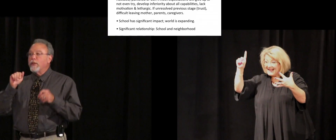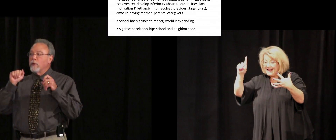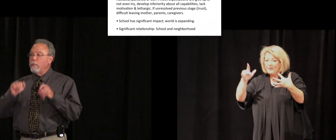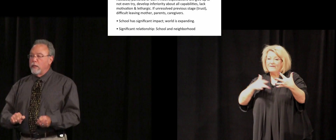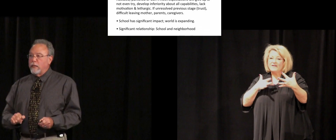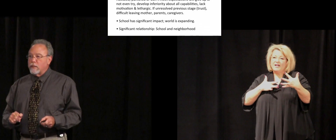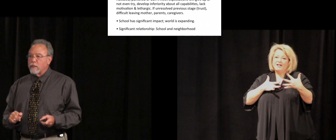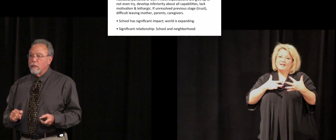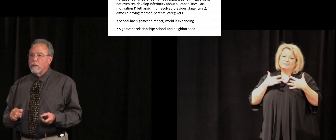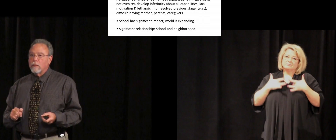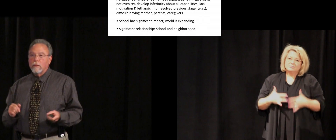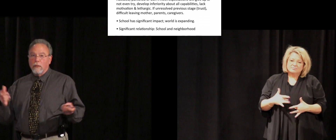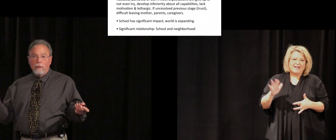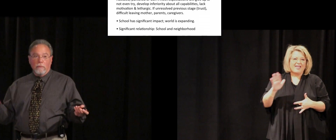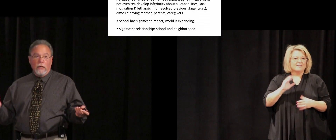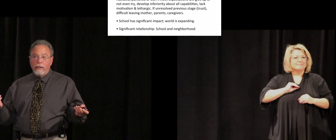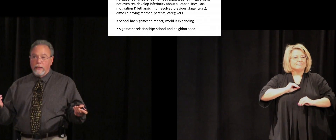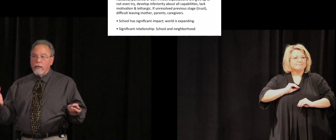ready for, quote, leaving home.